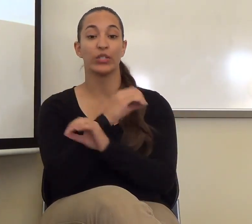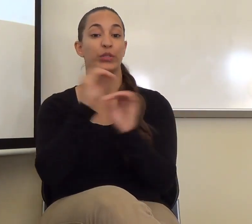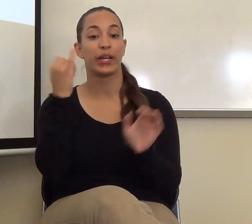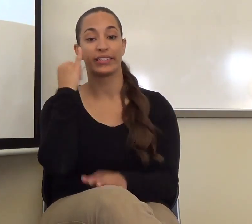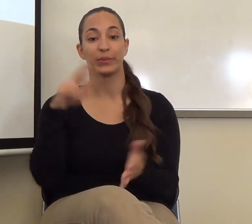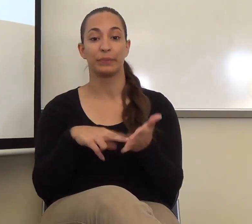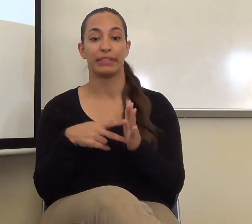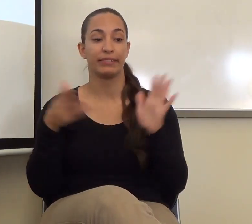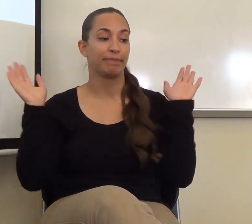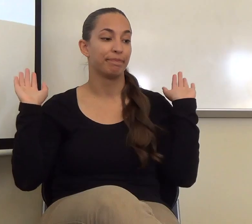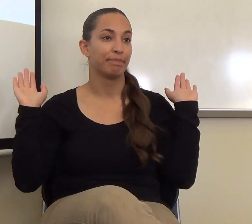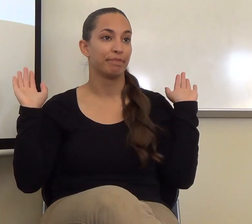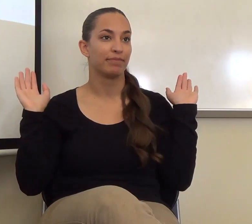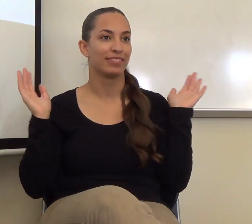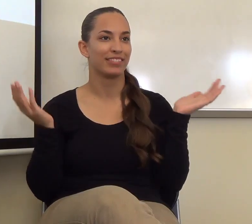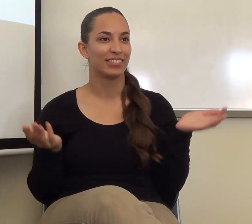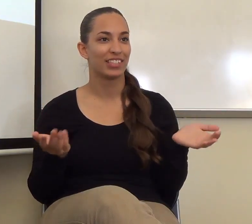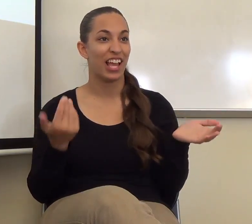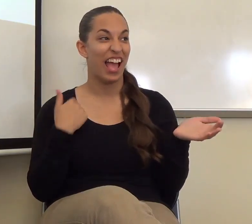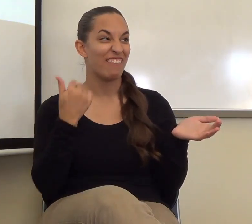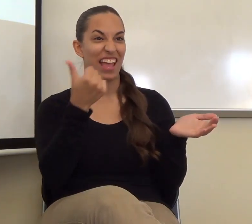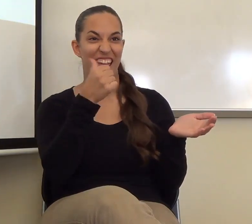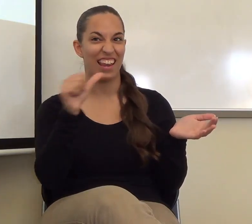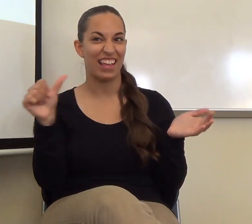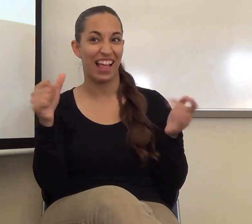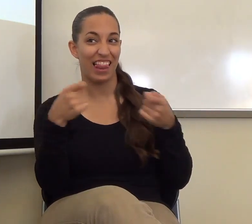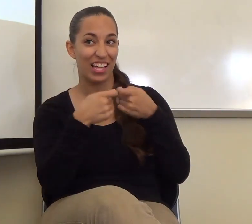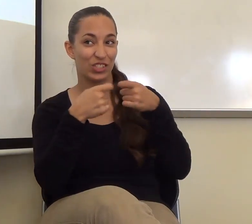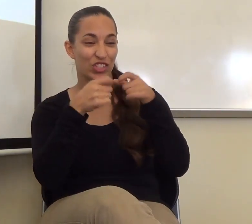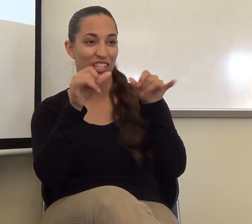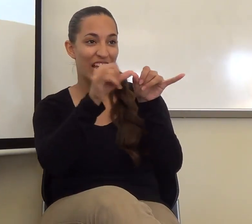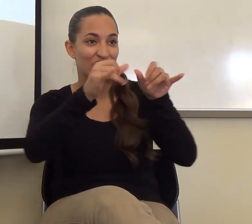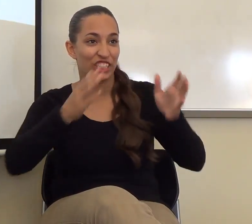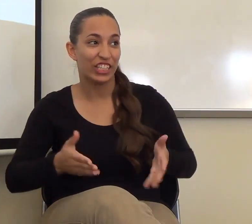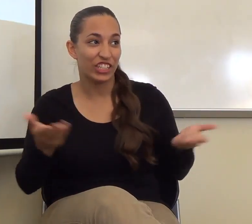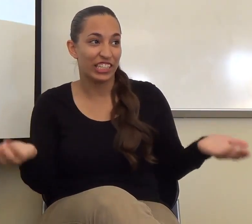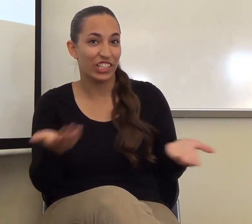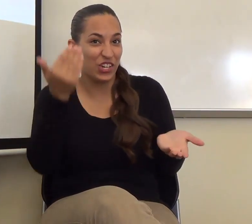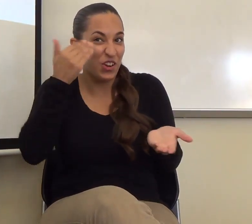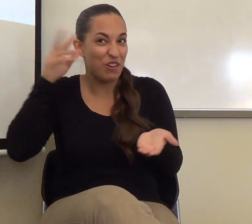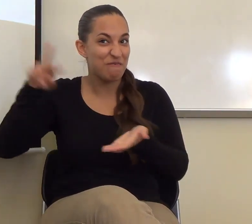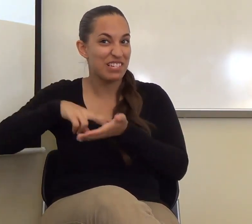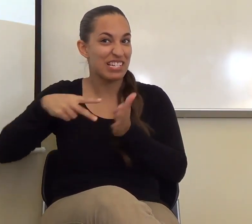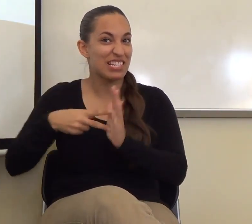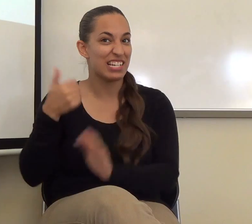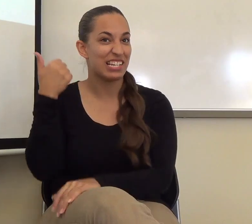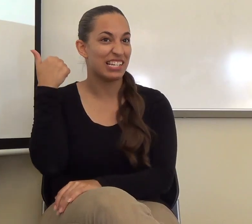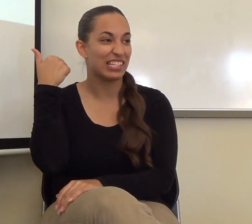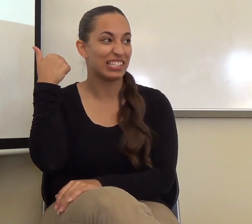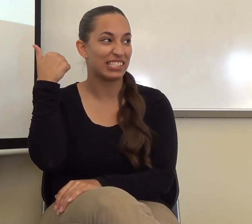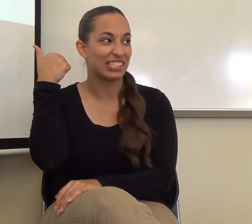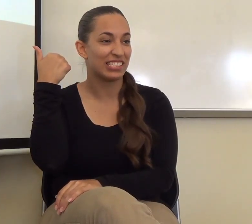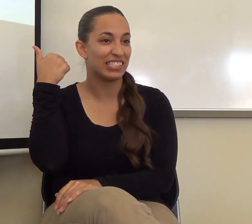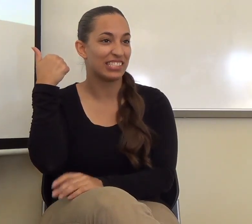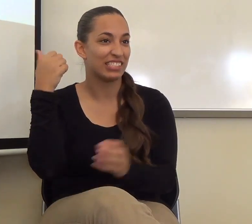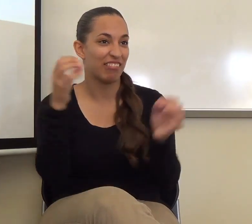Do we have any electrical engineers in here? Does anyone know what that means? You just put instructor dynamo.